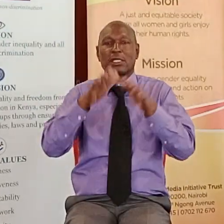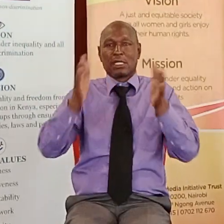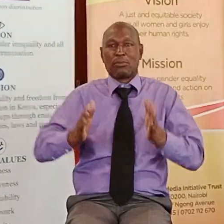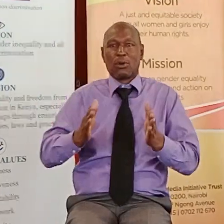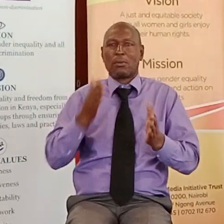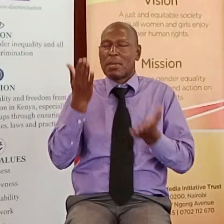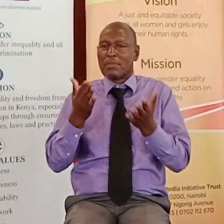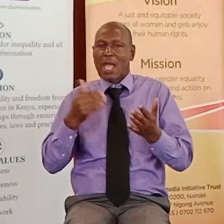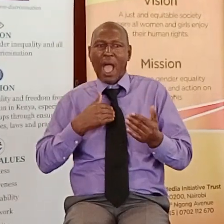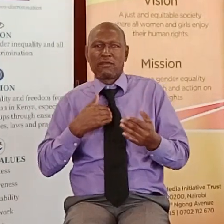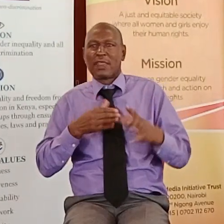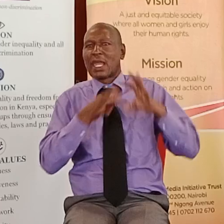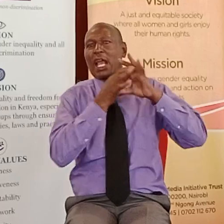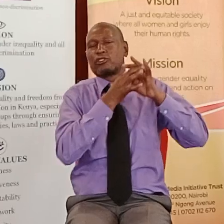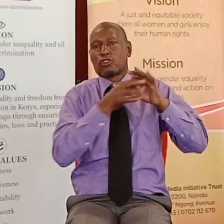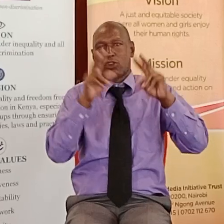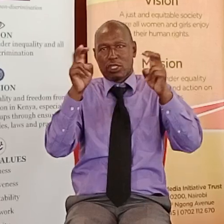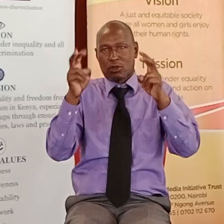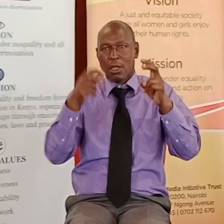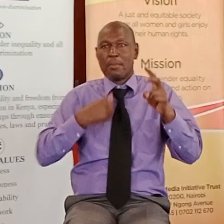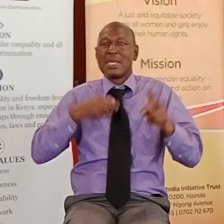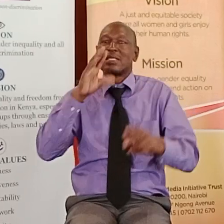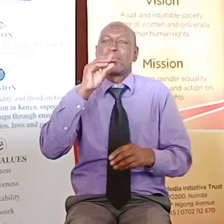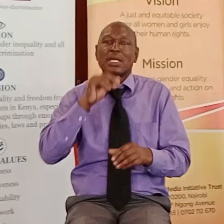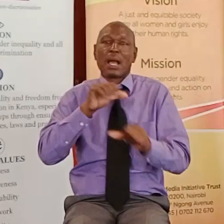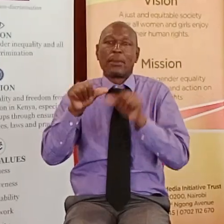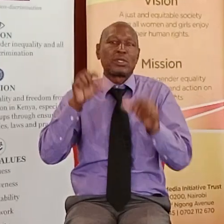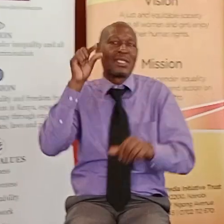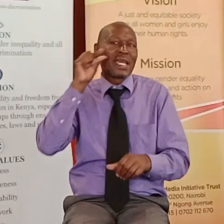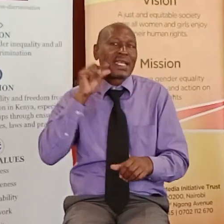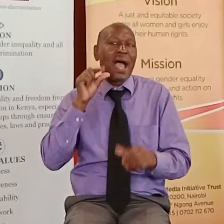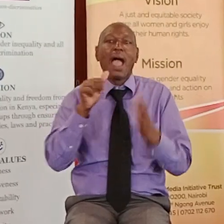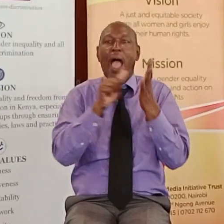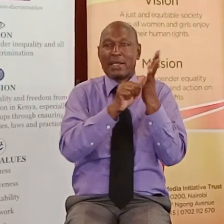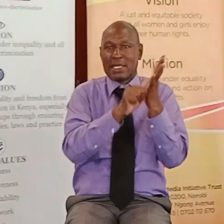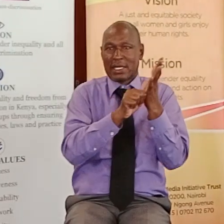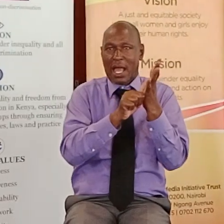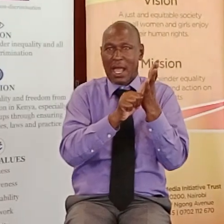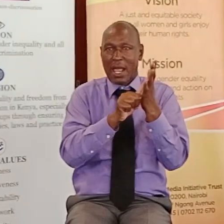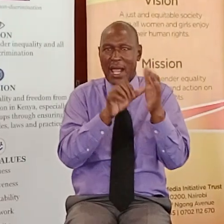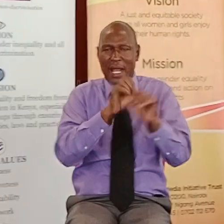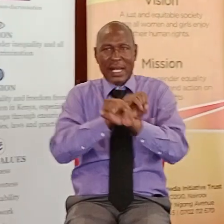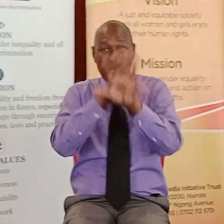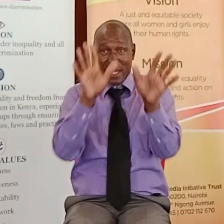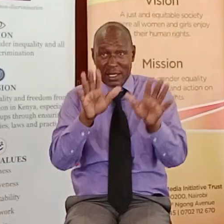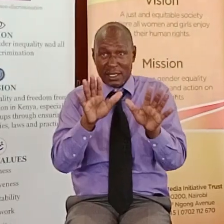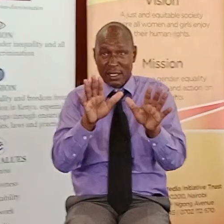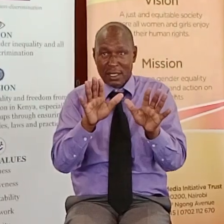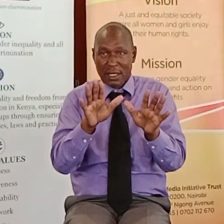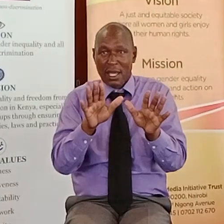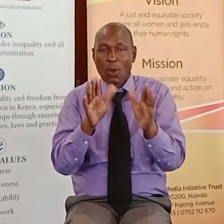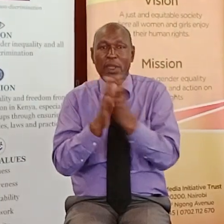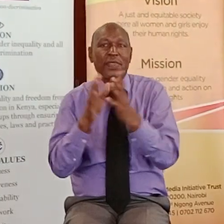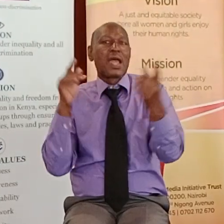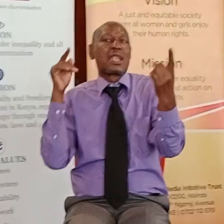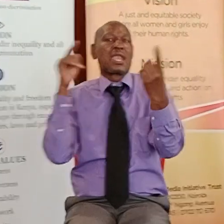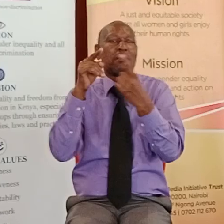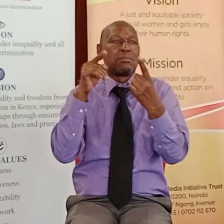up again. So I'm speaking about the gender agenda very deliberately and with a very deep appreciation that we will need to listen